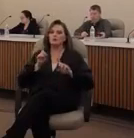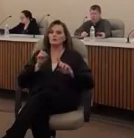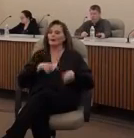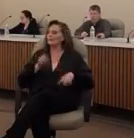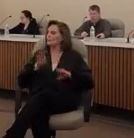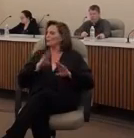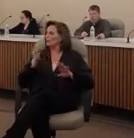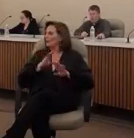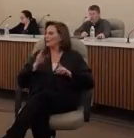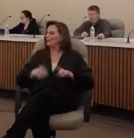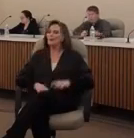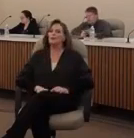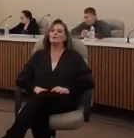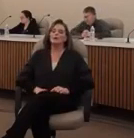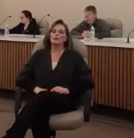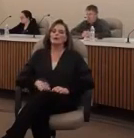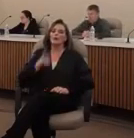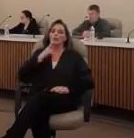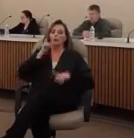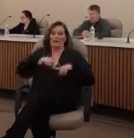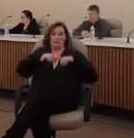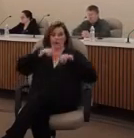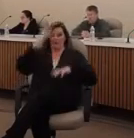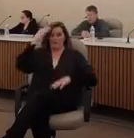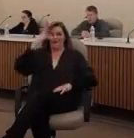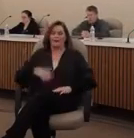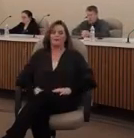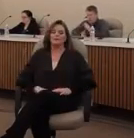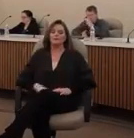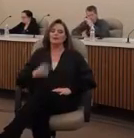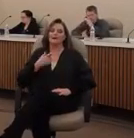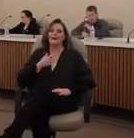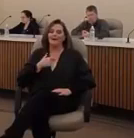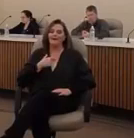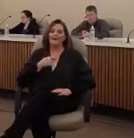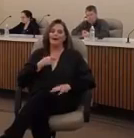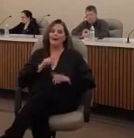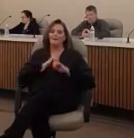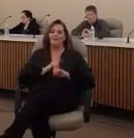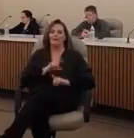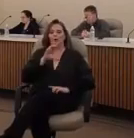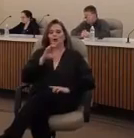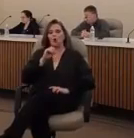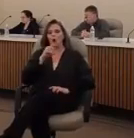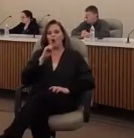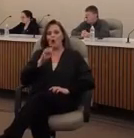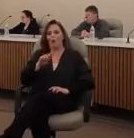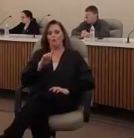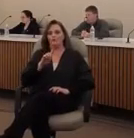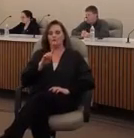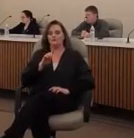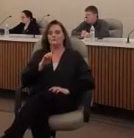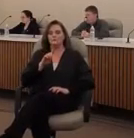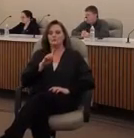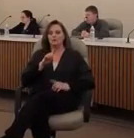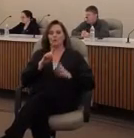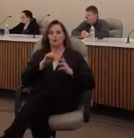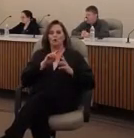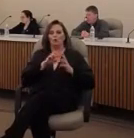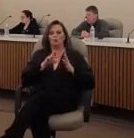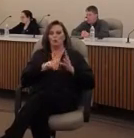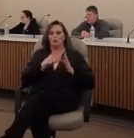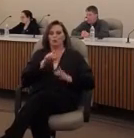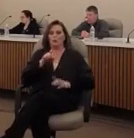So we have a slight pause because following our COVID practices, we're only allowing